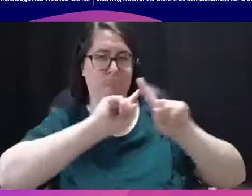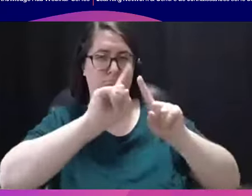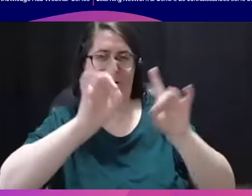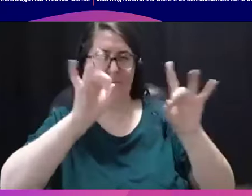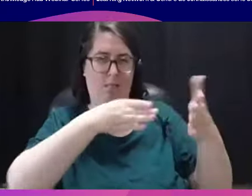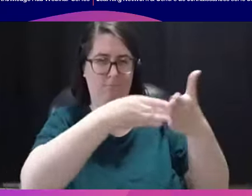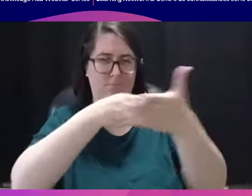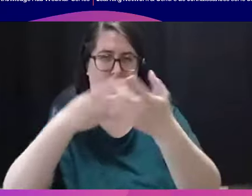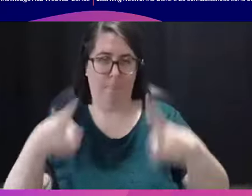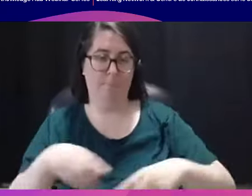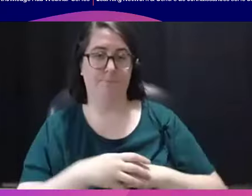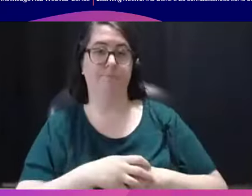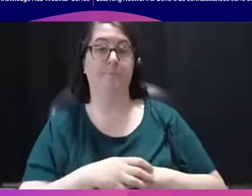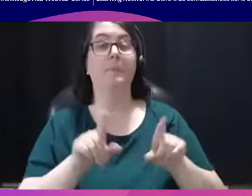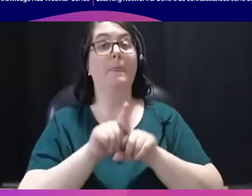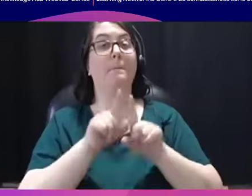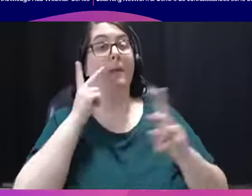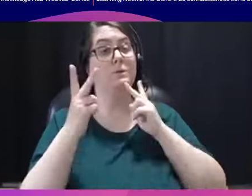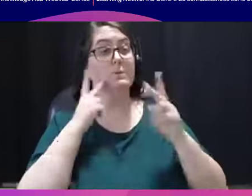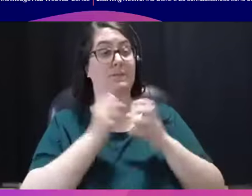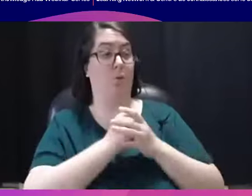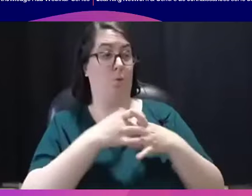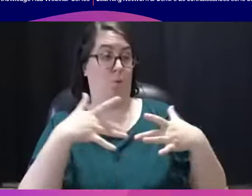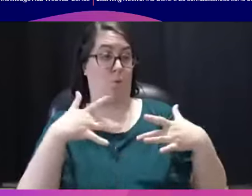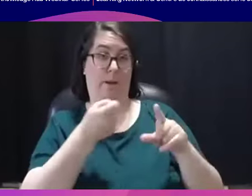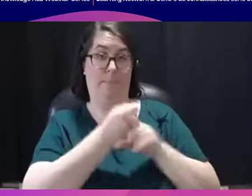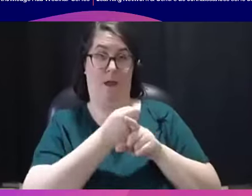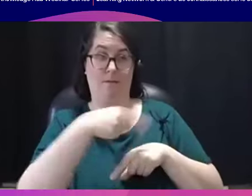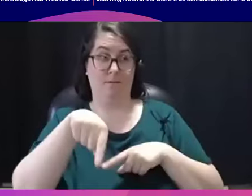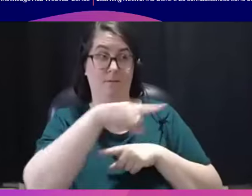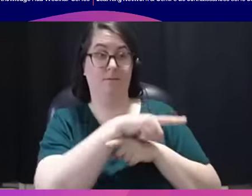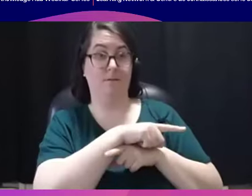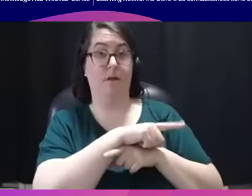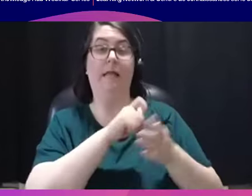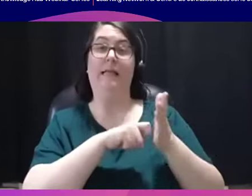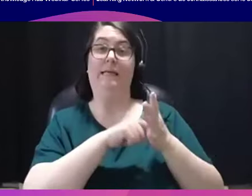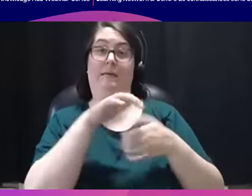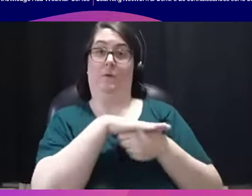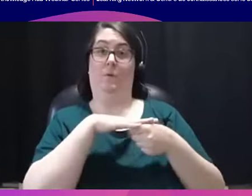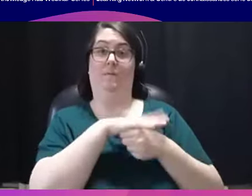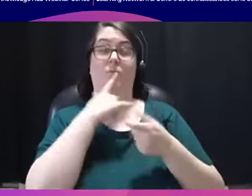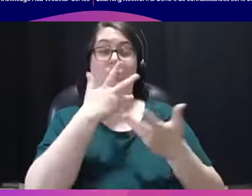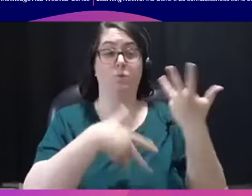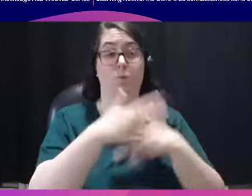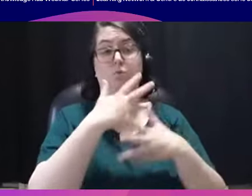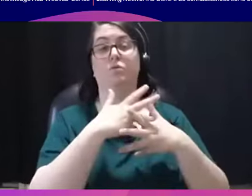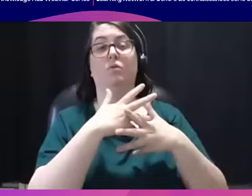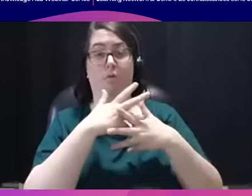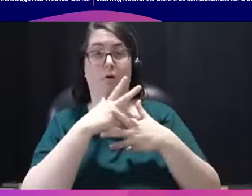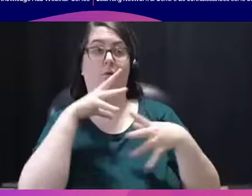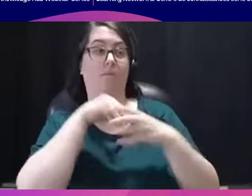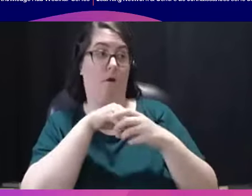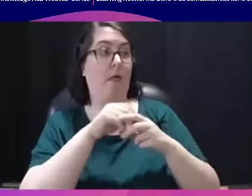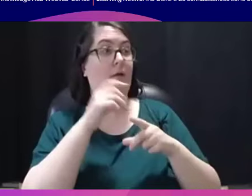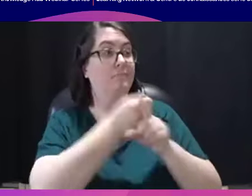the growing influence and impact of these online communities and spaces, being a key location of political and social engagement that influences the